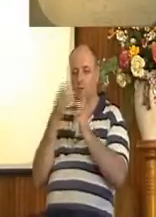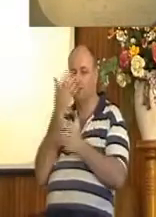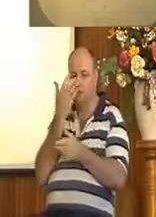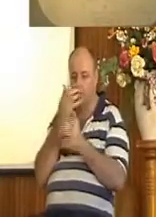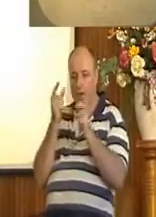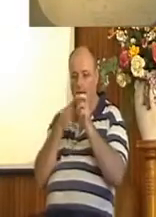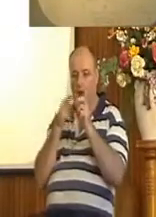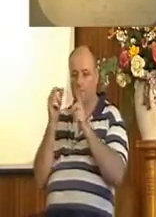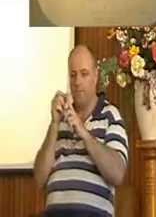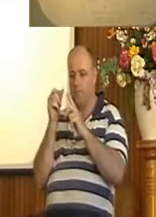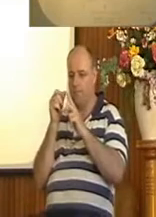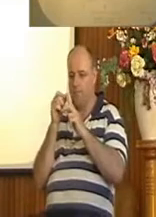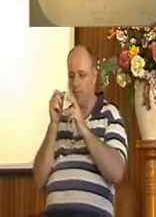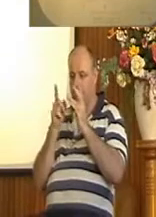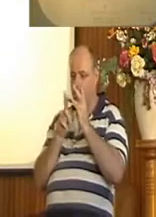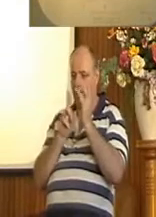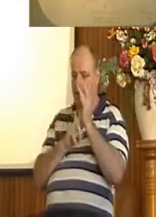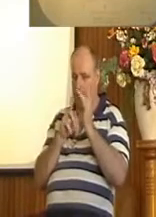is the title of the subject,